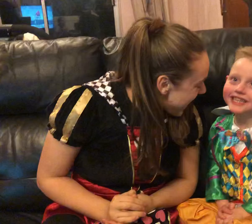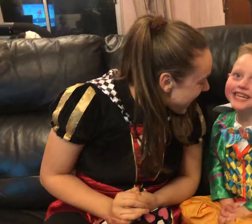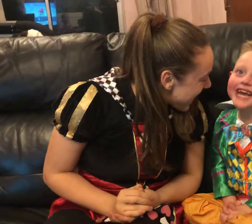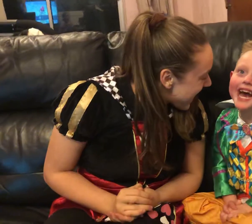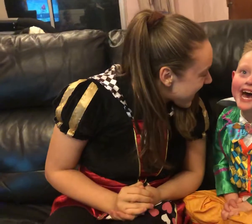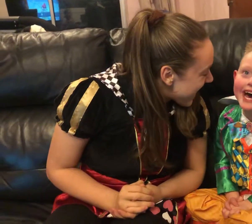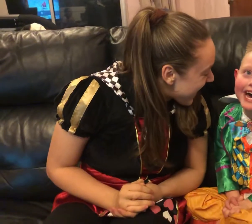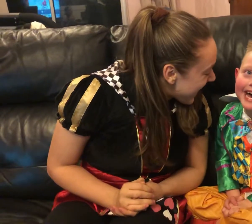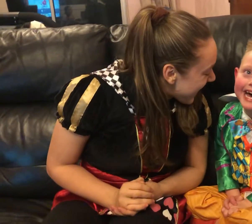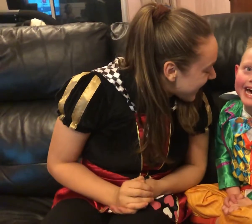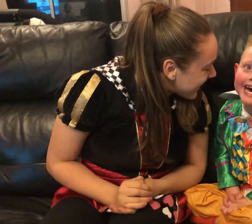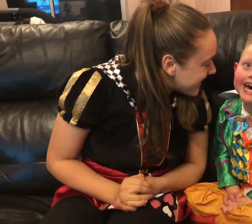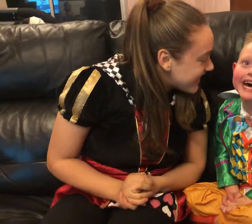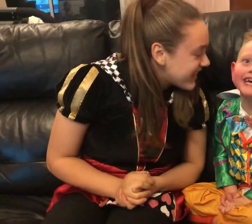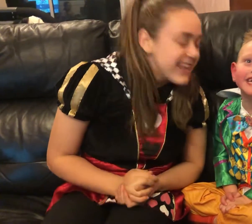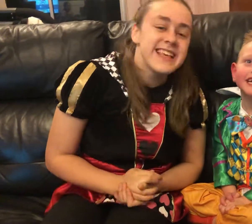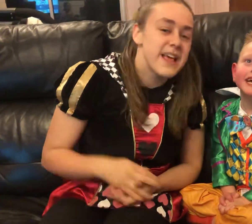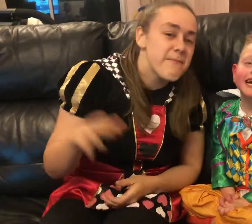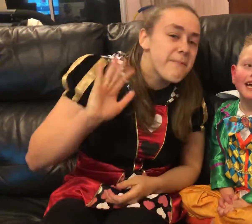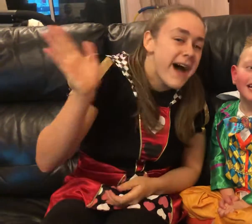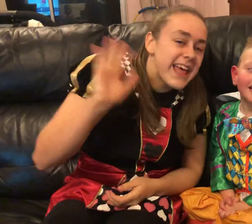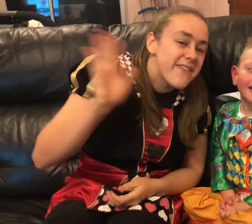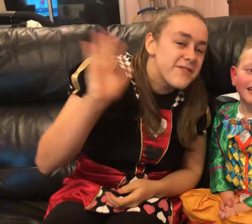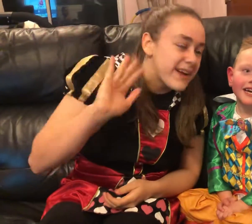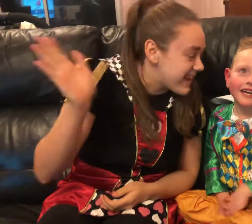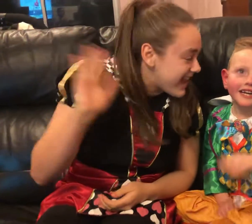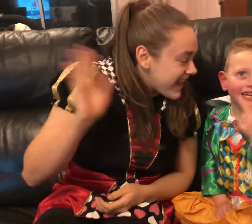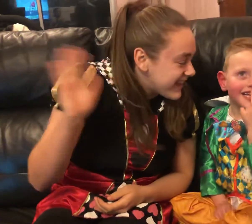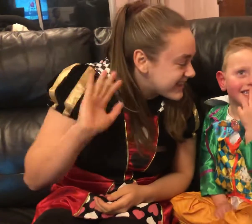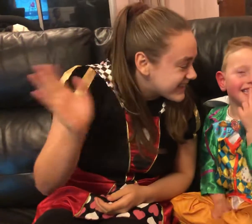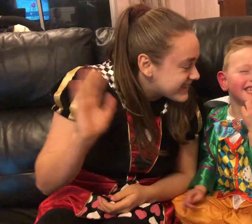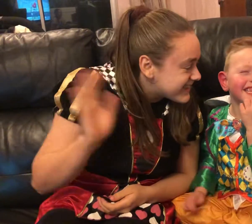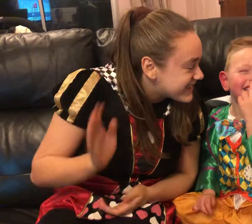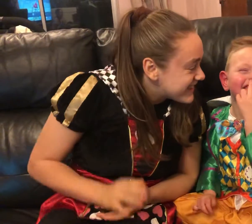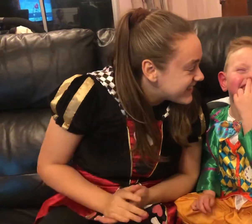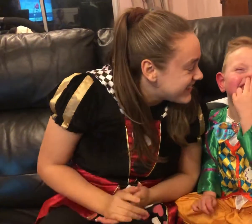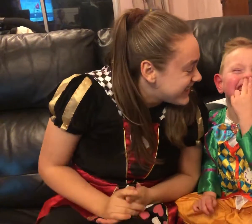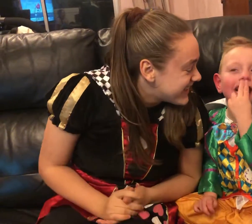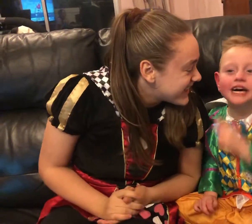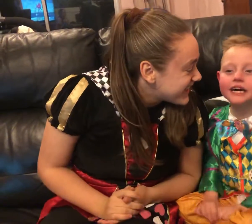Yay. Say bye-bye, everybody. No.